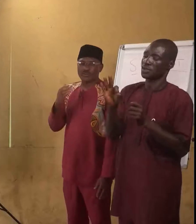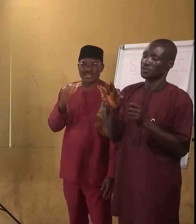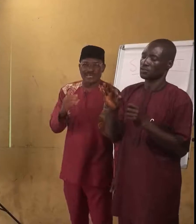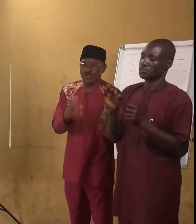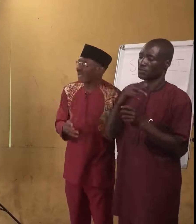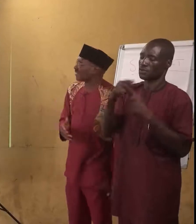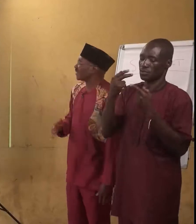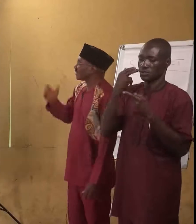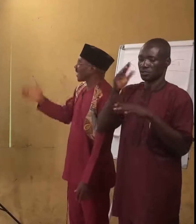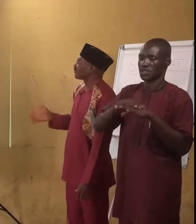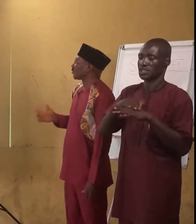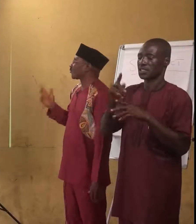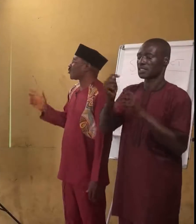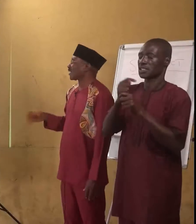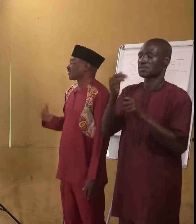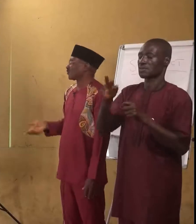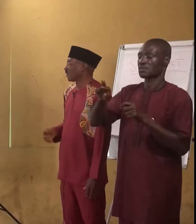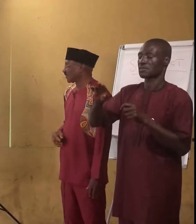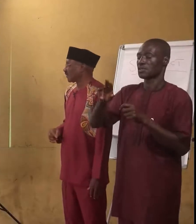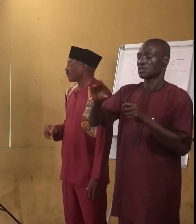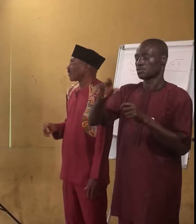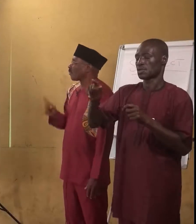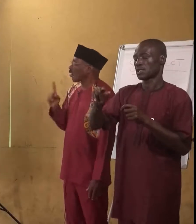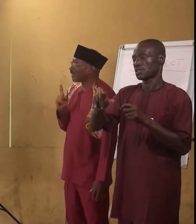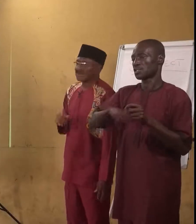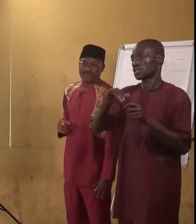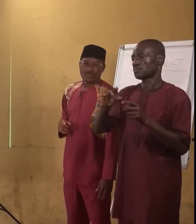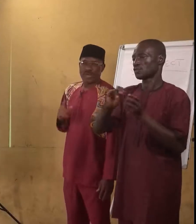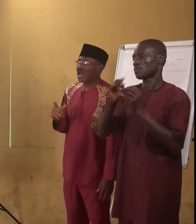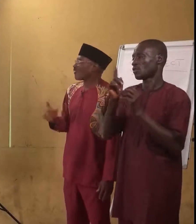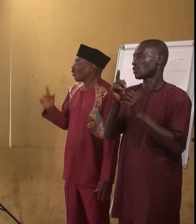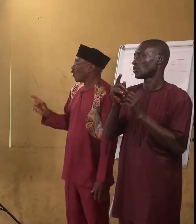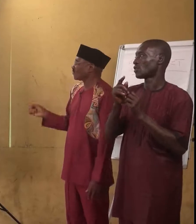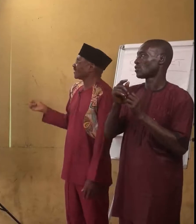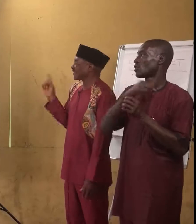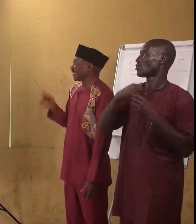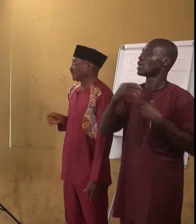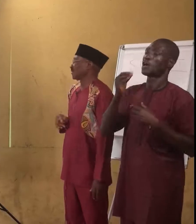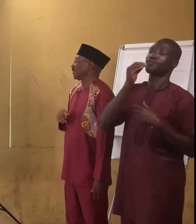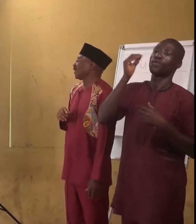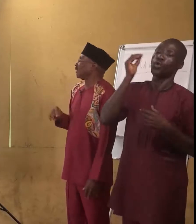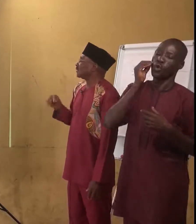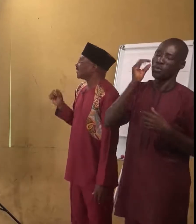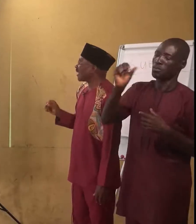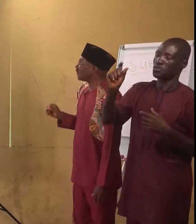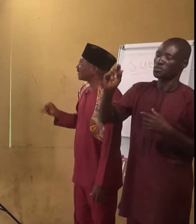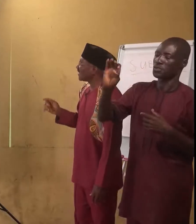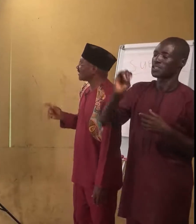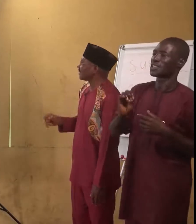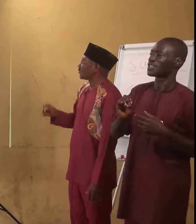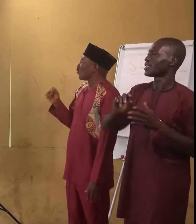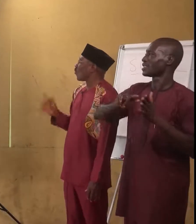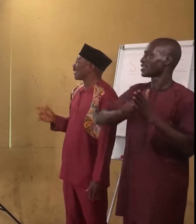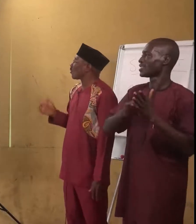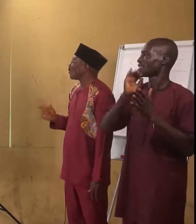let's quickly look at types of rural settlement. 1, we have homestead. Now, this